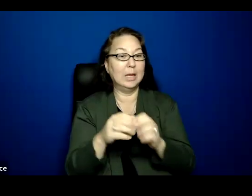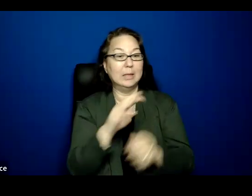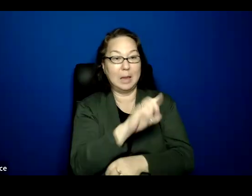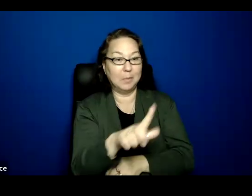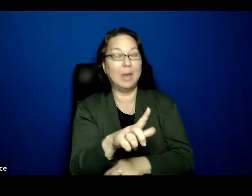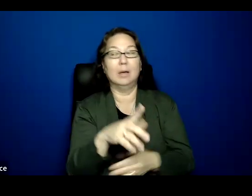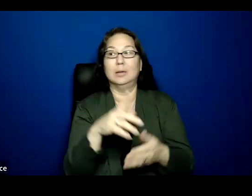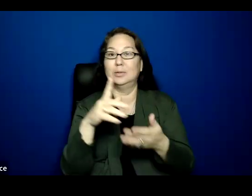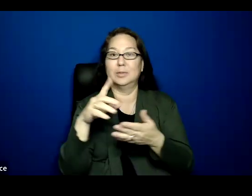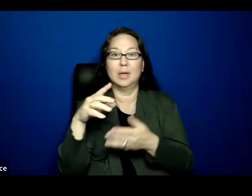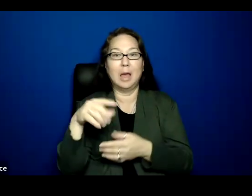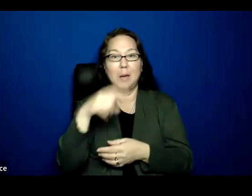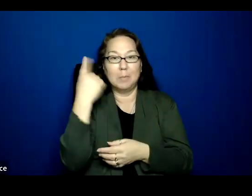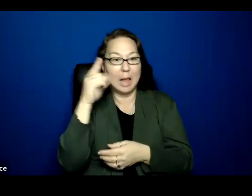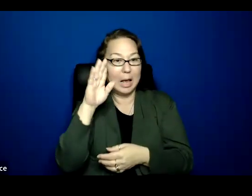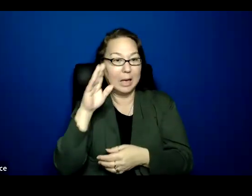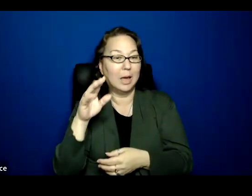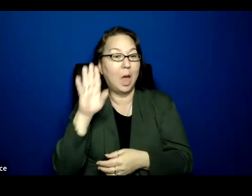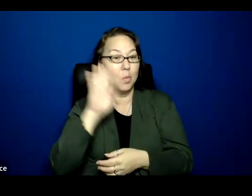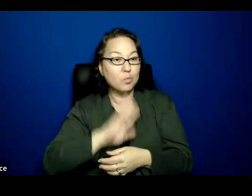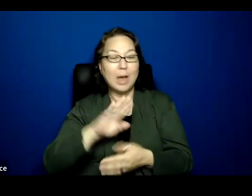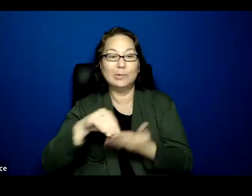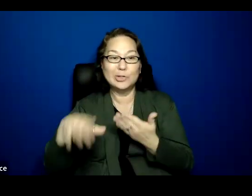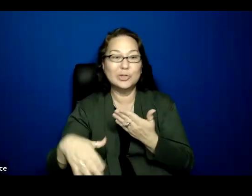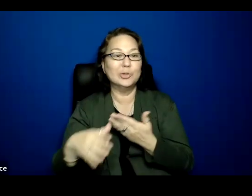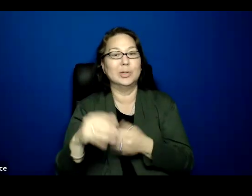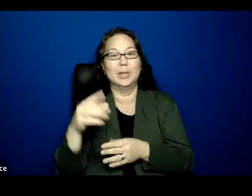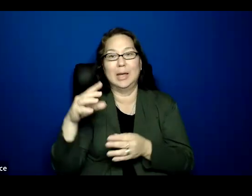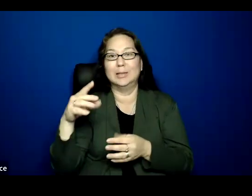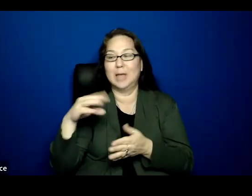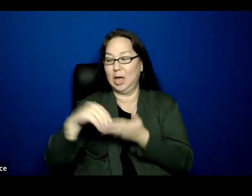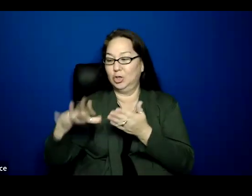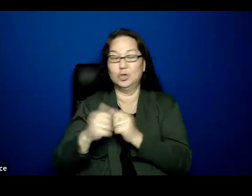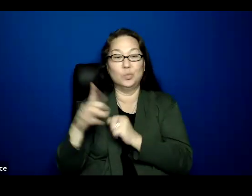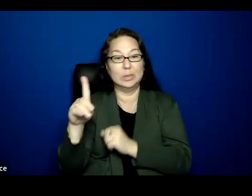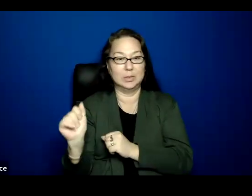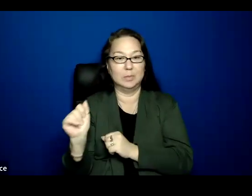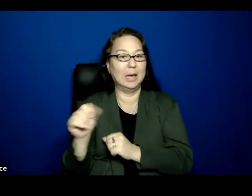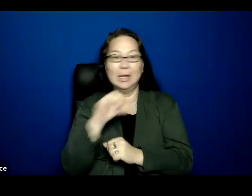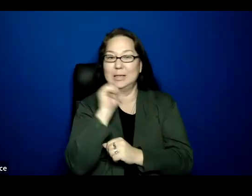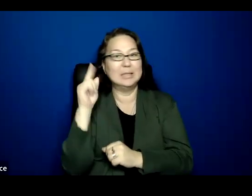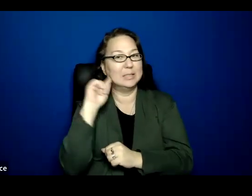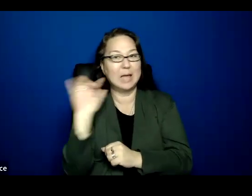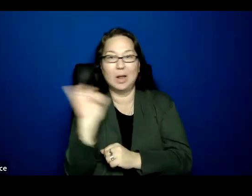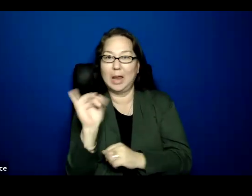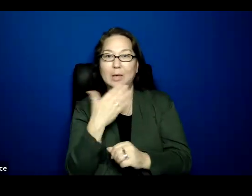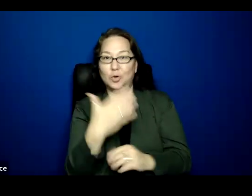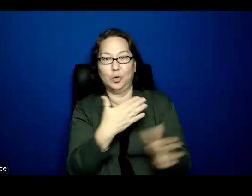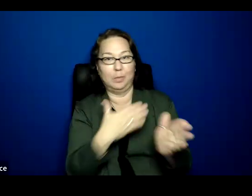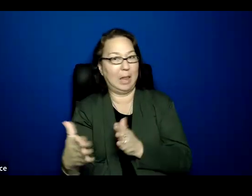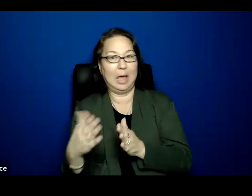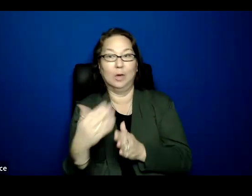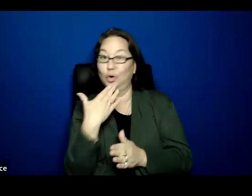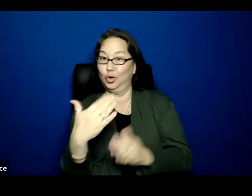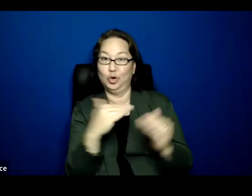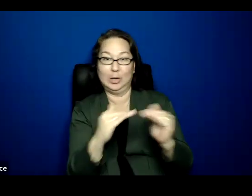historically underserved, deserves a process that doesn't feel like an ambush being masked as well planned and equitable. Tonight, I want to speak on behalf